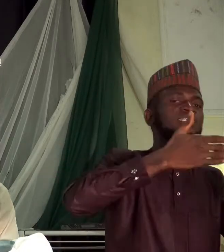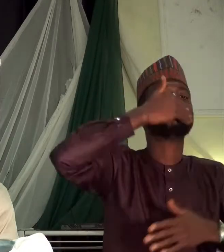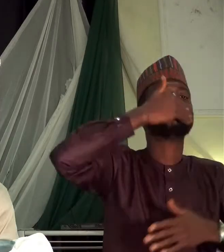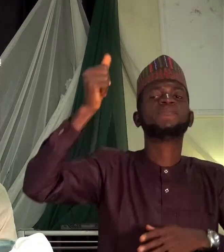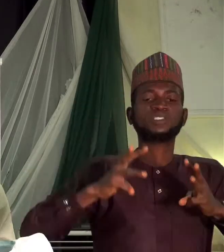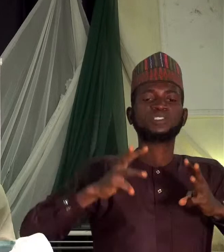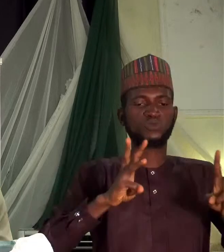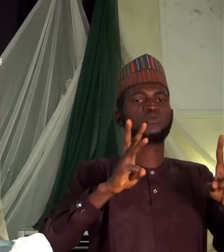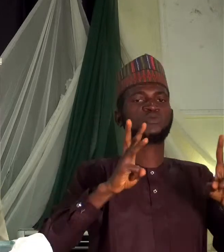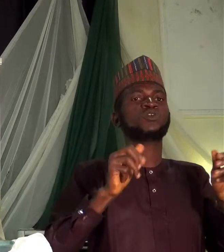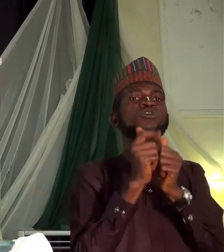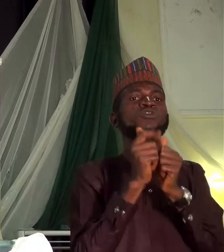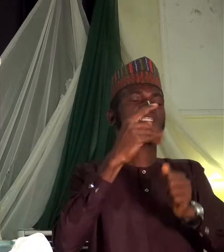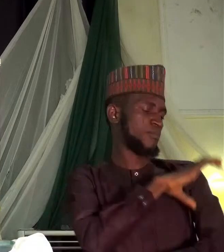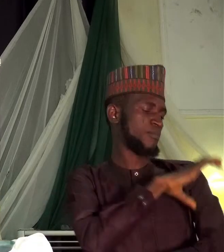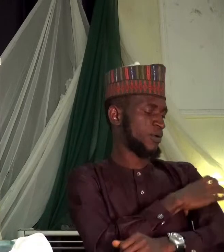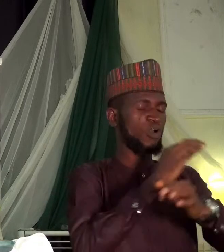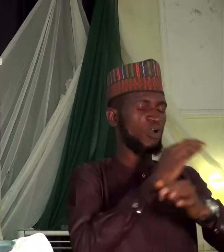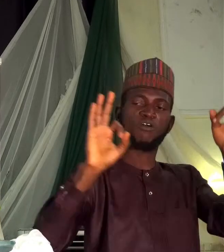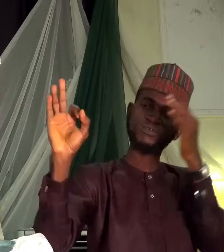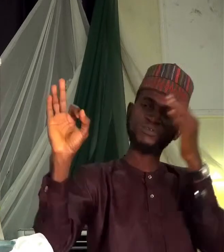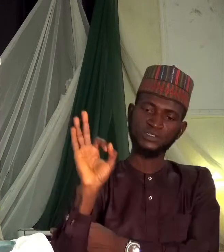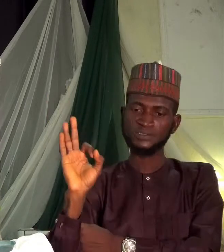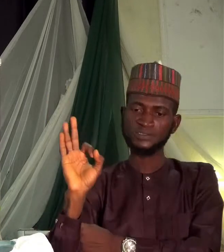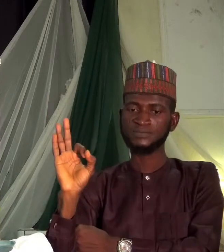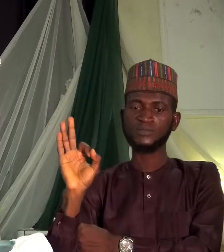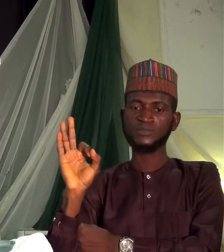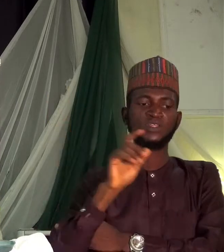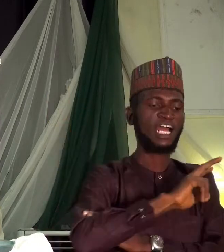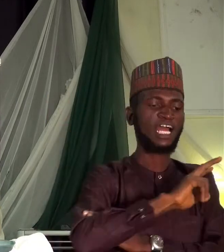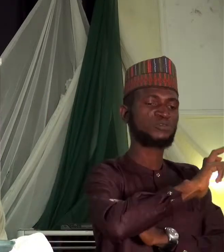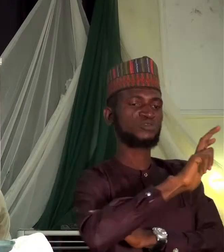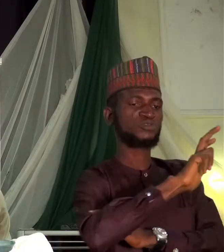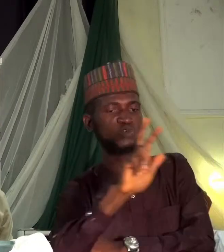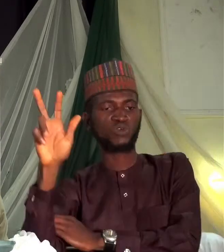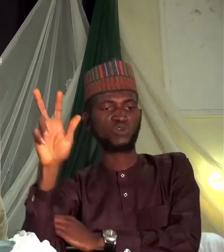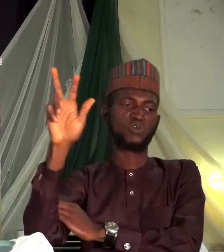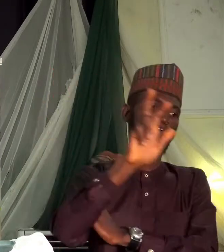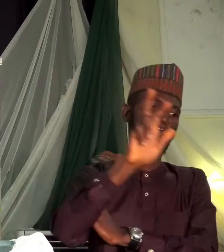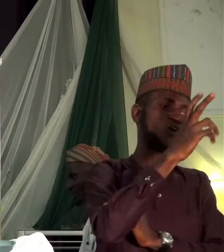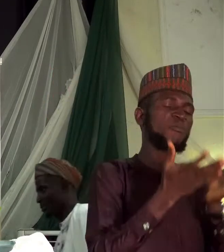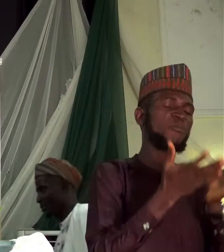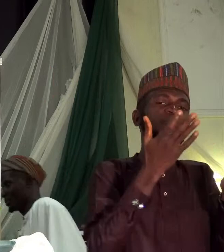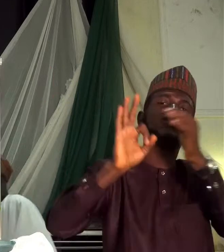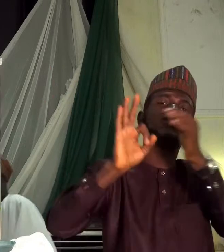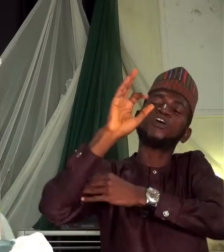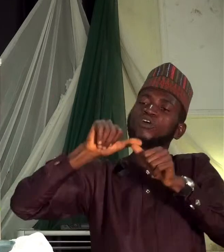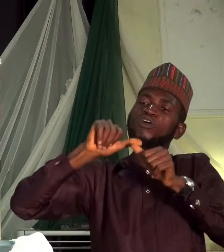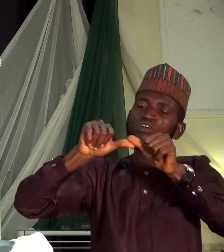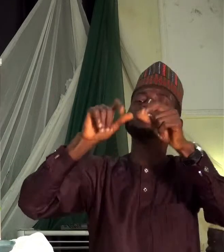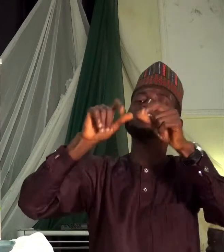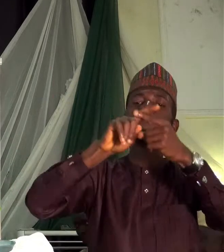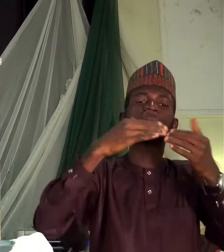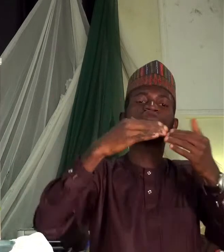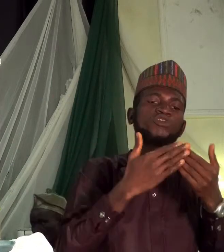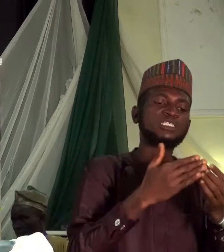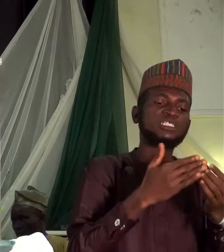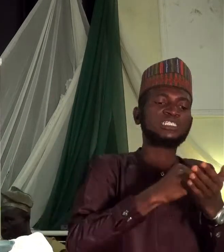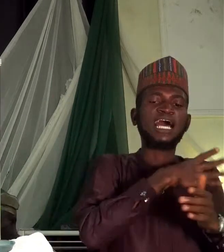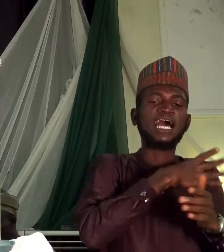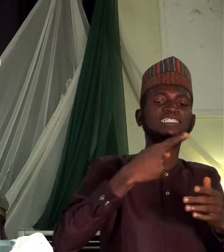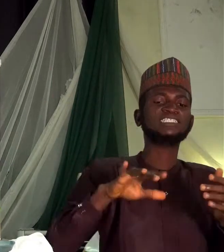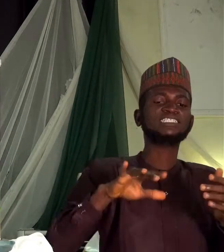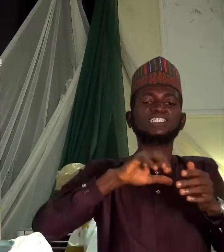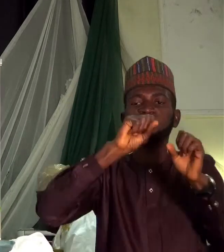ni agbara olohun mi ma bo yin rorun ni o ma ja si o ilu osi ni tumo yin